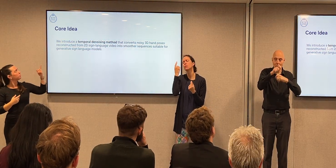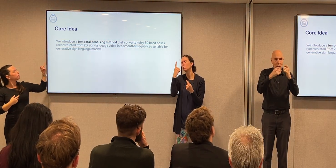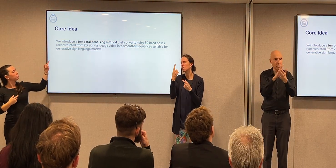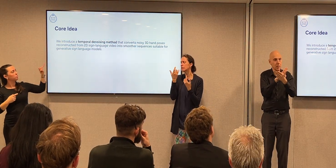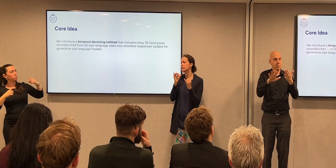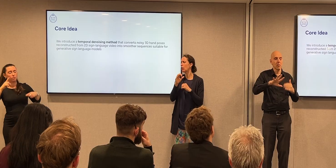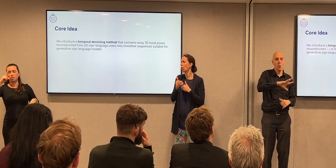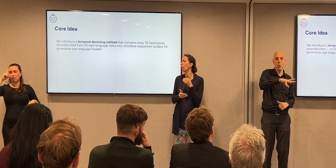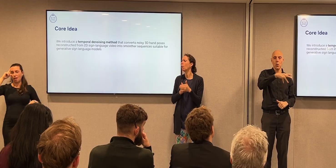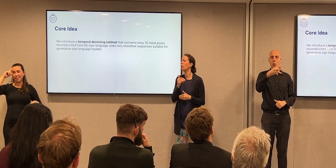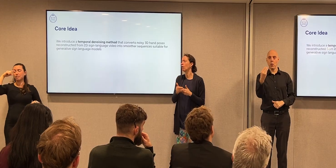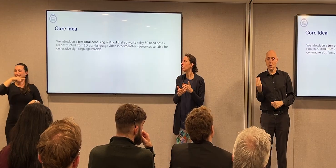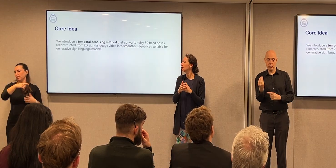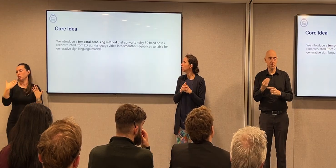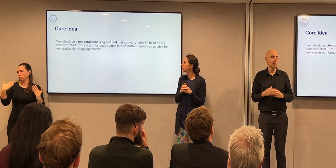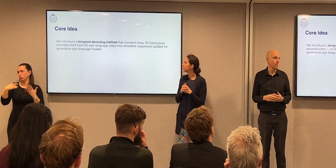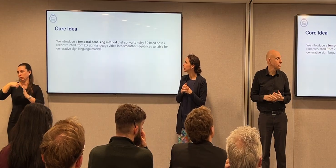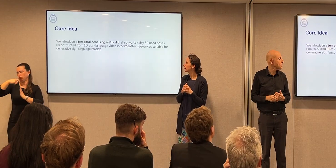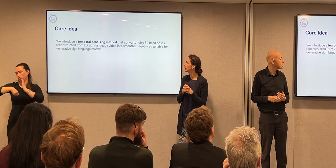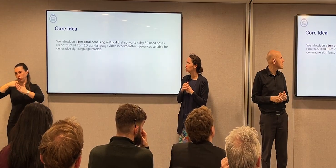progress. So we have